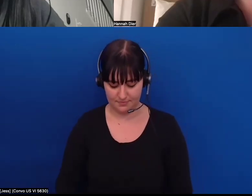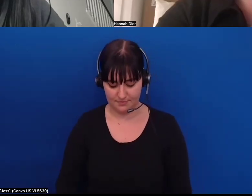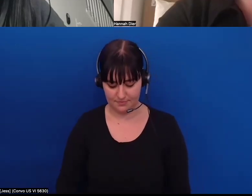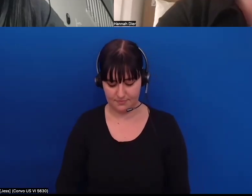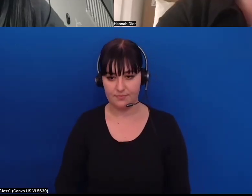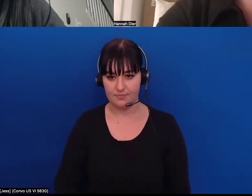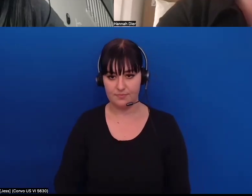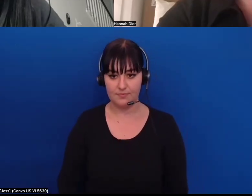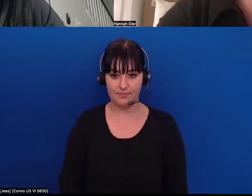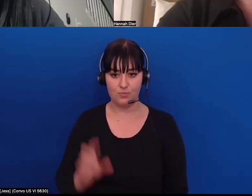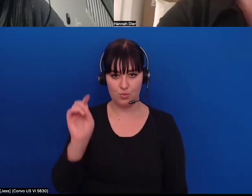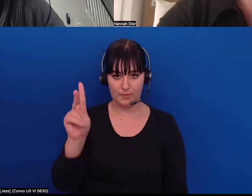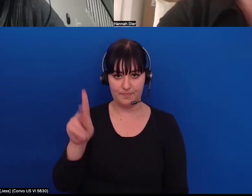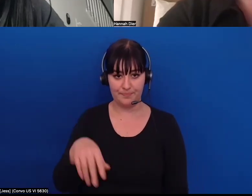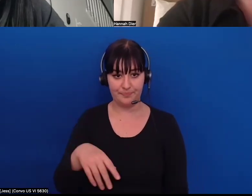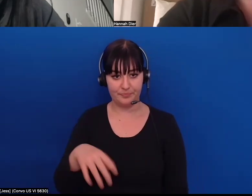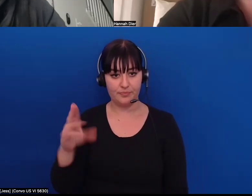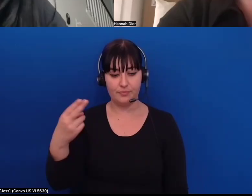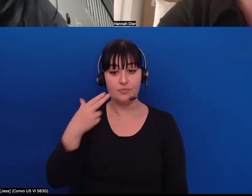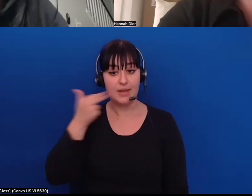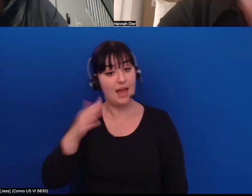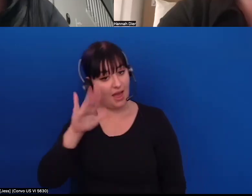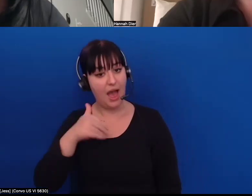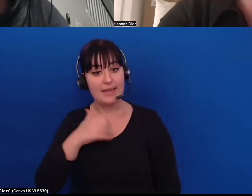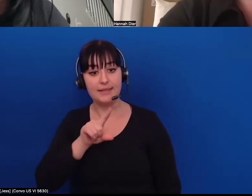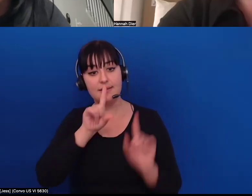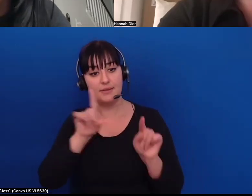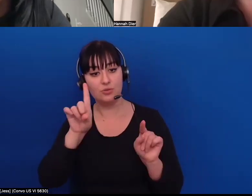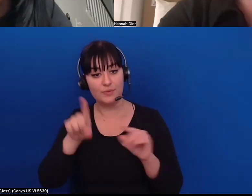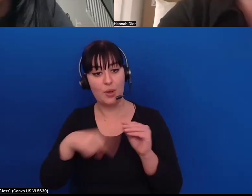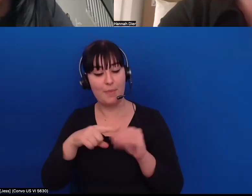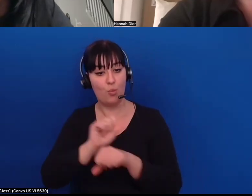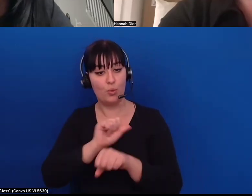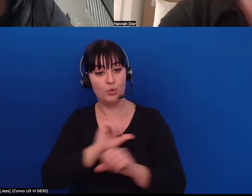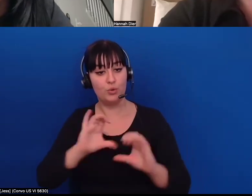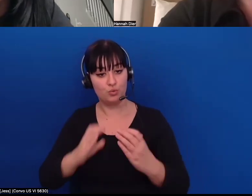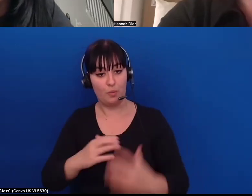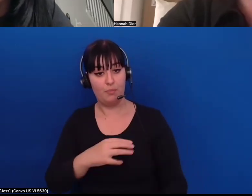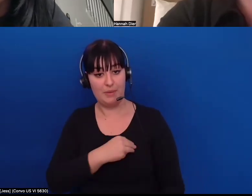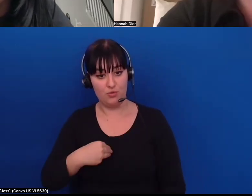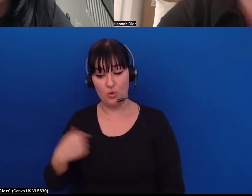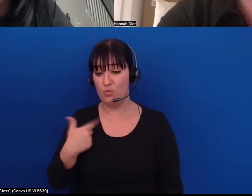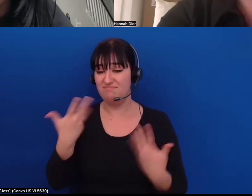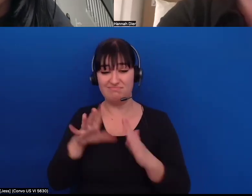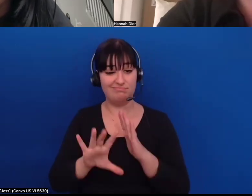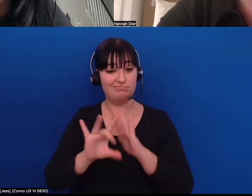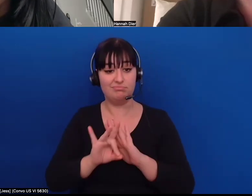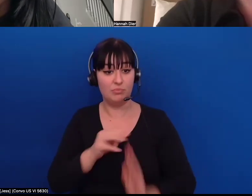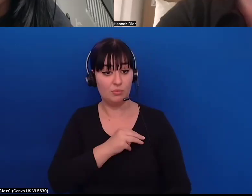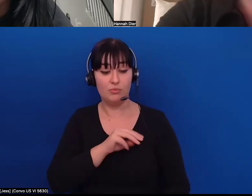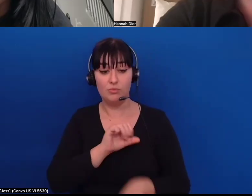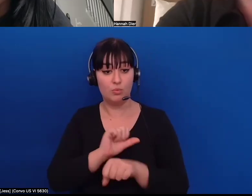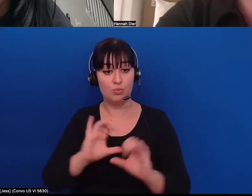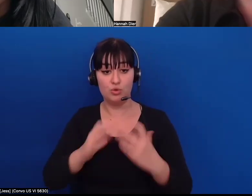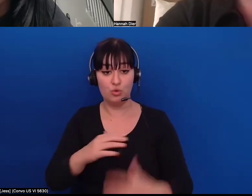Okay. So I can answer the question about work group membership. We've already selected the work group membership, and so this